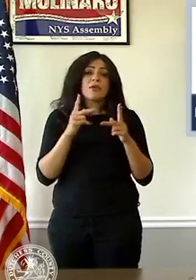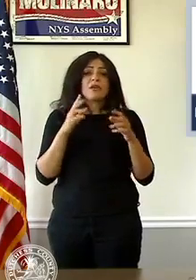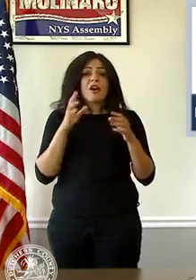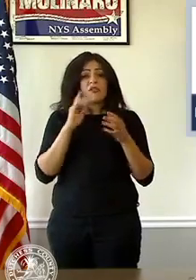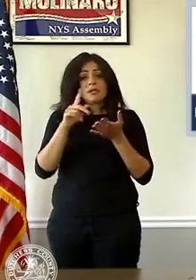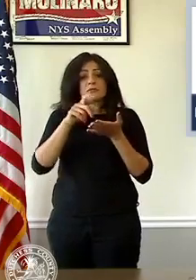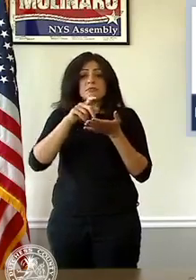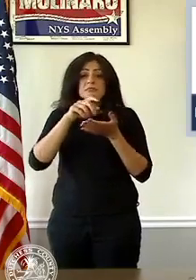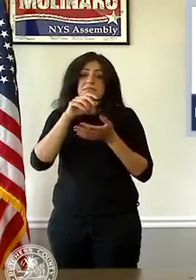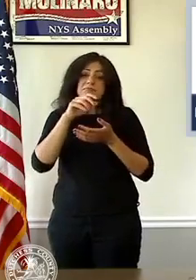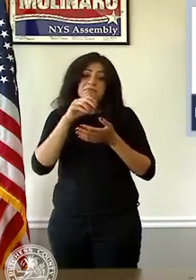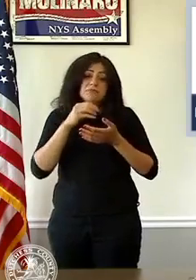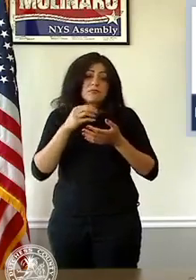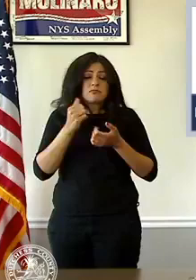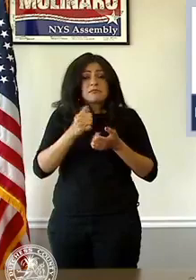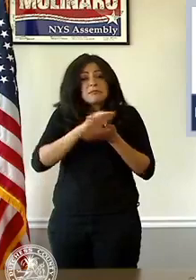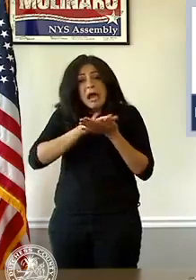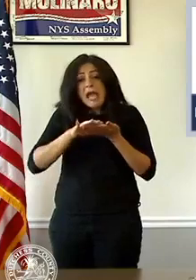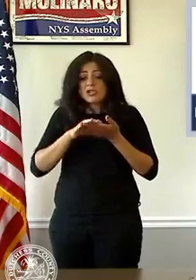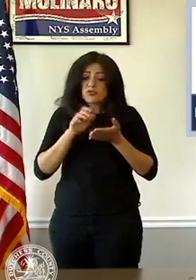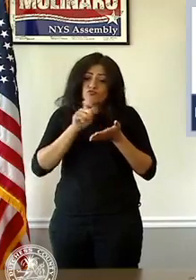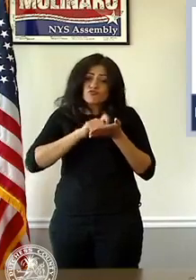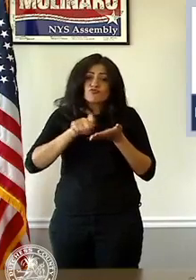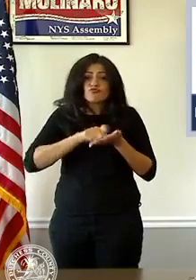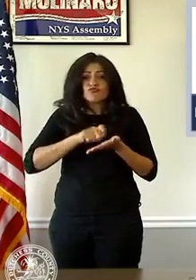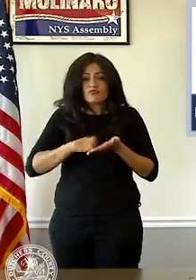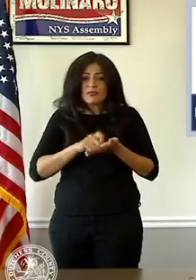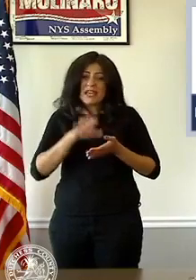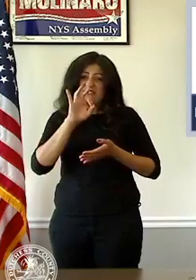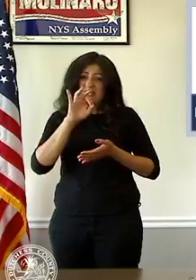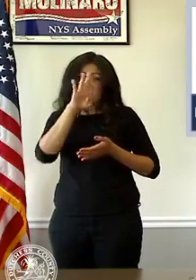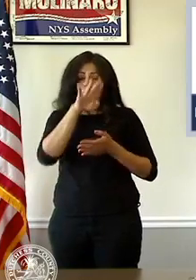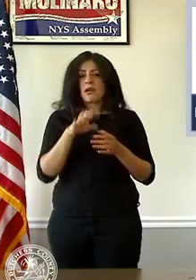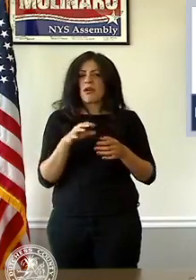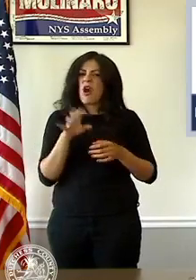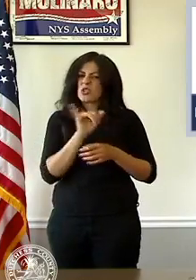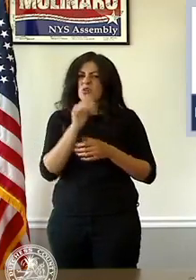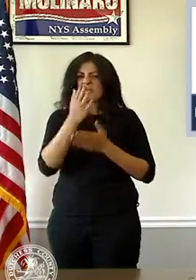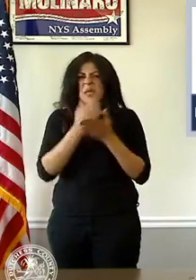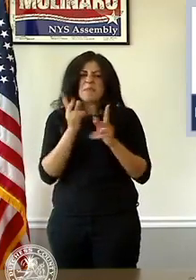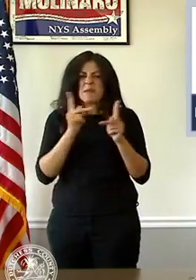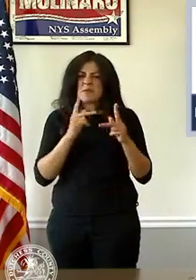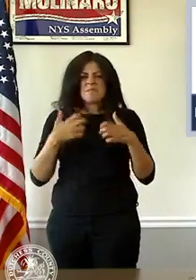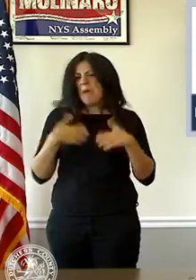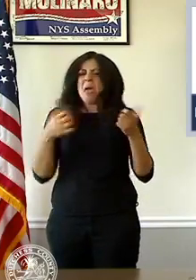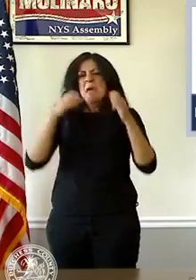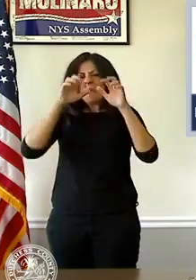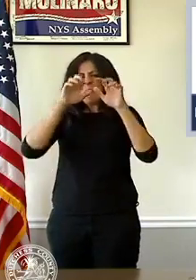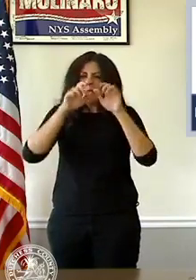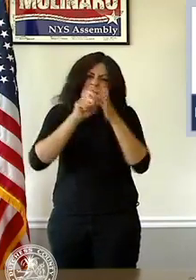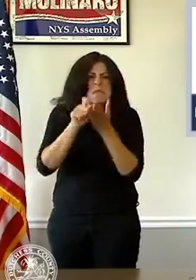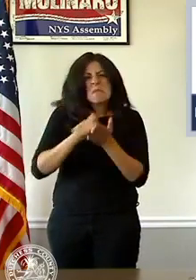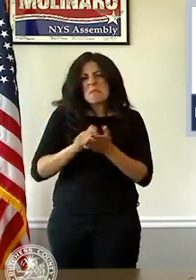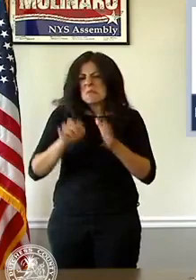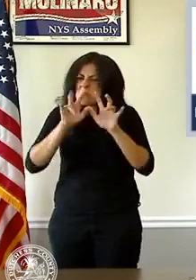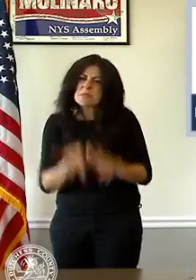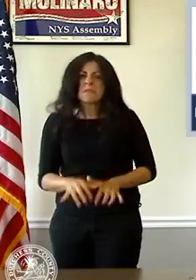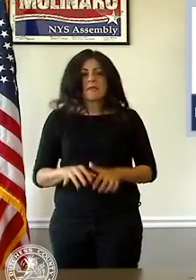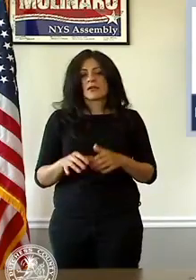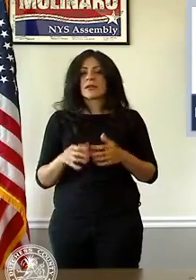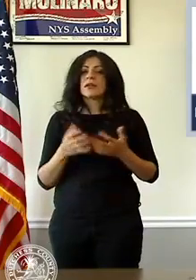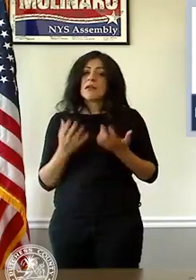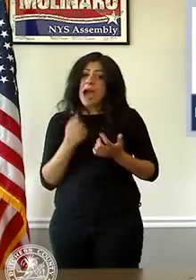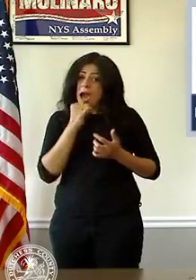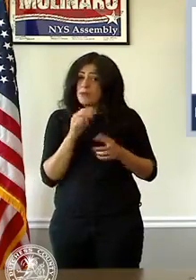writing comments in the Facebook feed, and I'm guessing some have been less than kind in writing comments on the social media feed. And it's not a reflection. I'm